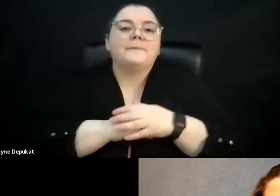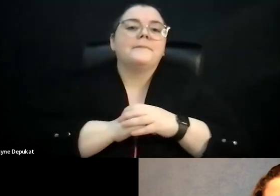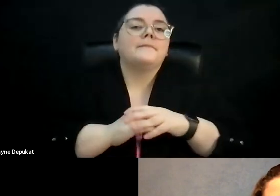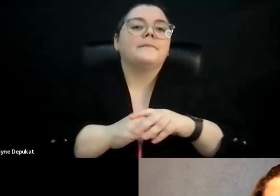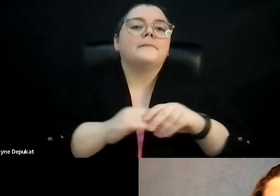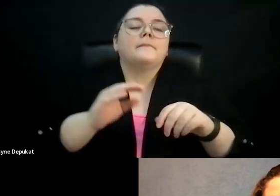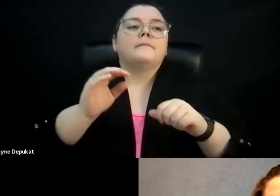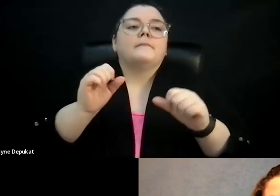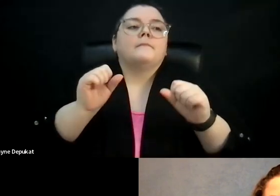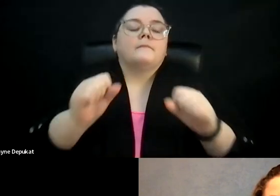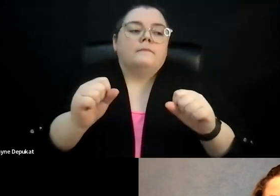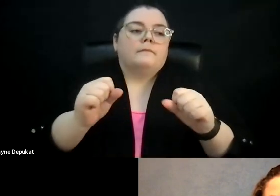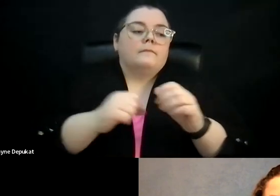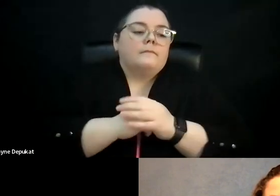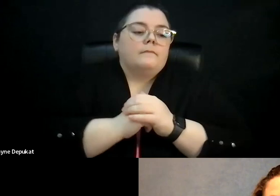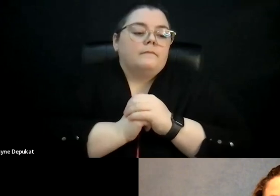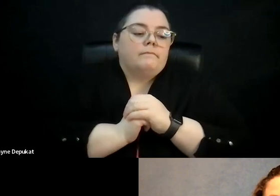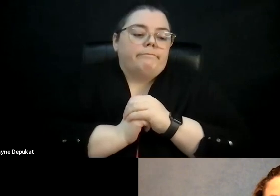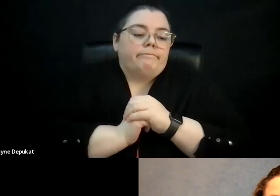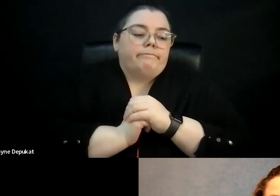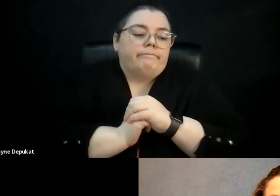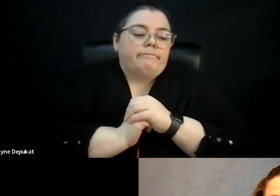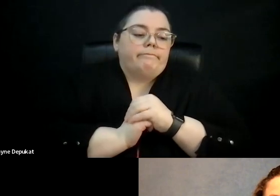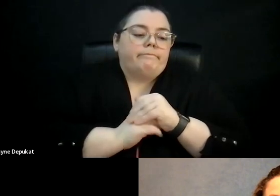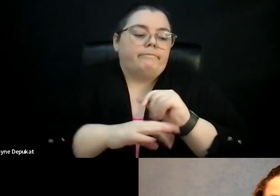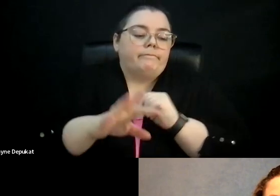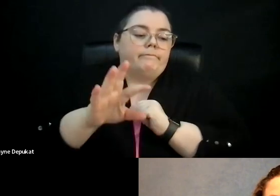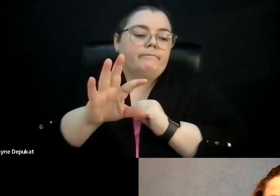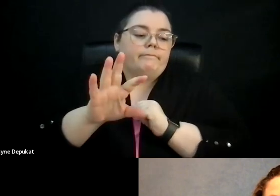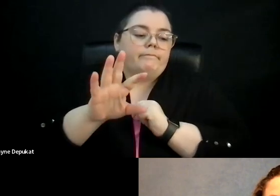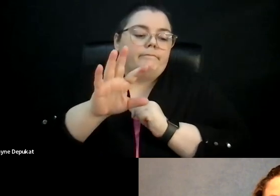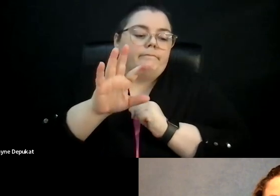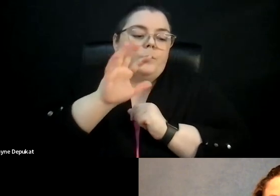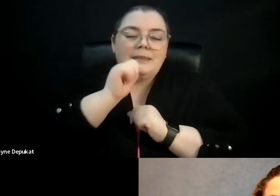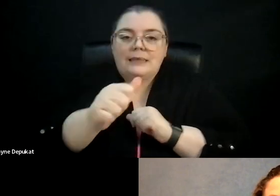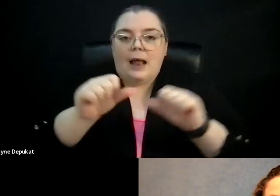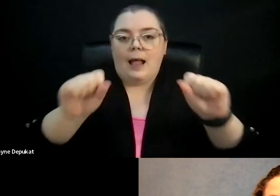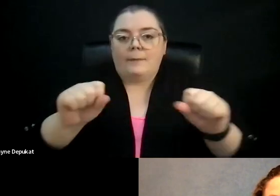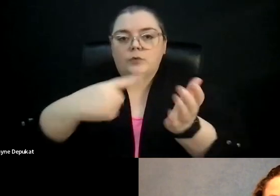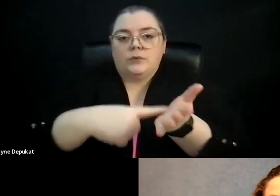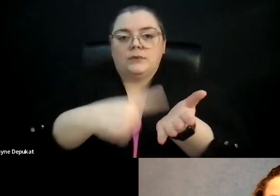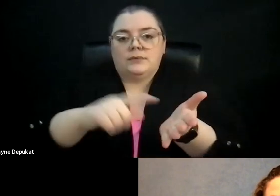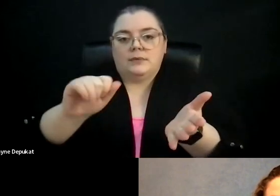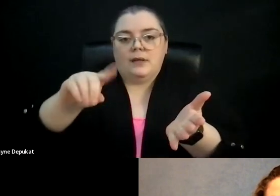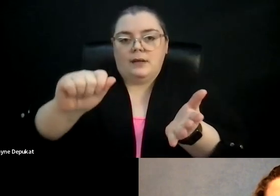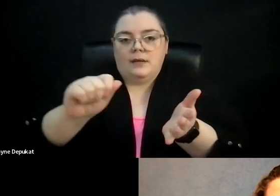I know we're right up to the 11th hour here. We are almost done and we were not able